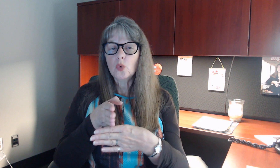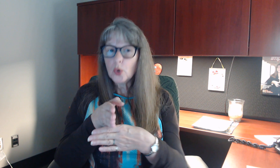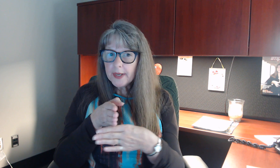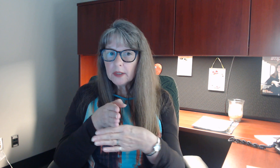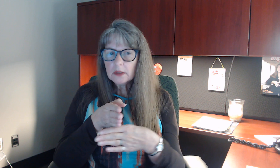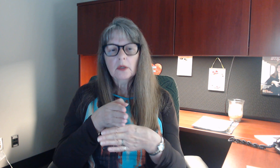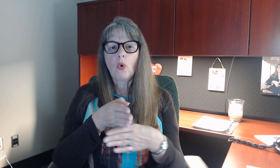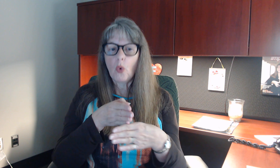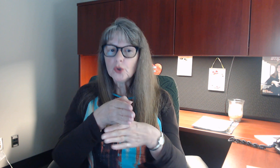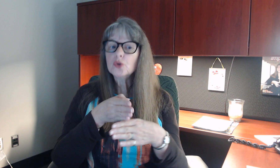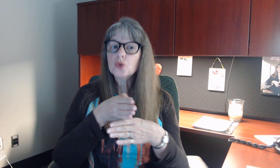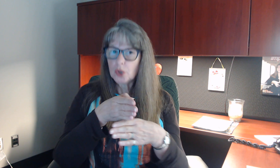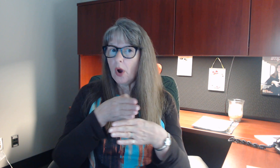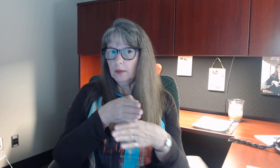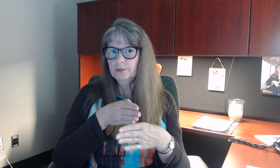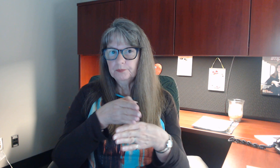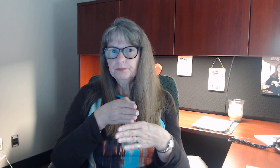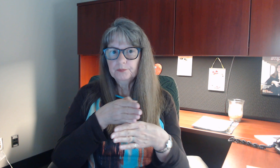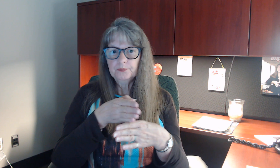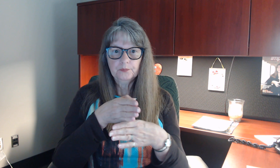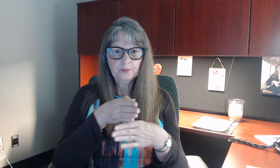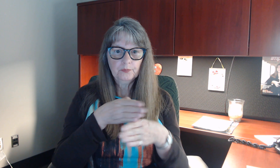Wood or to saw.